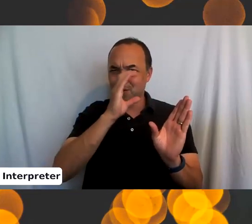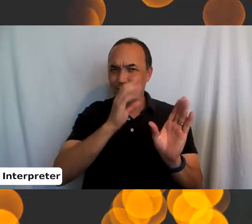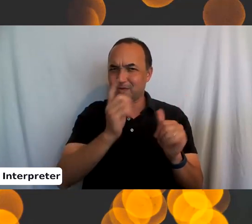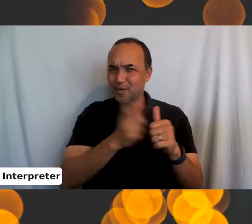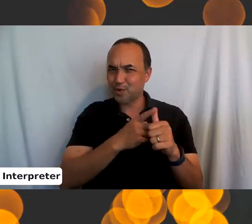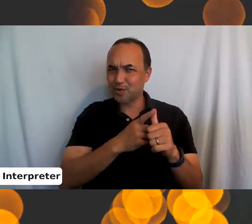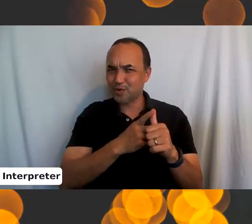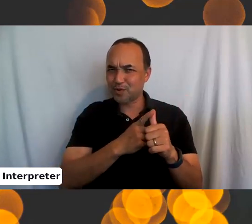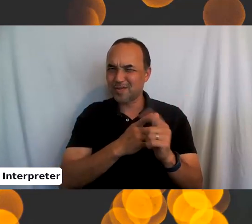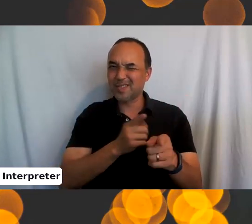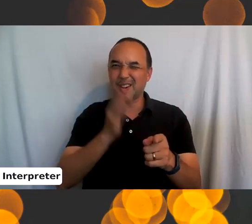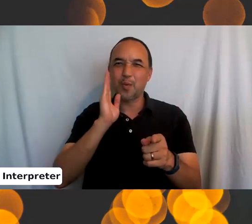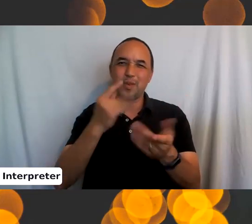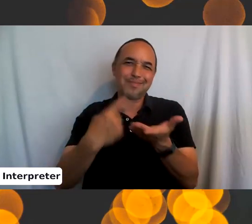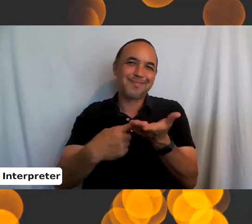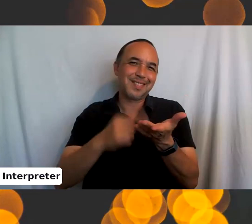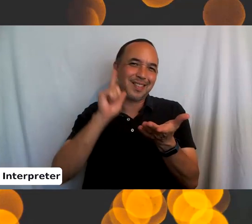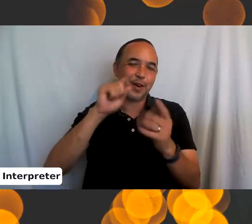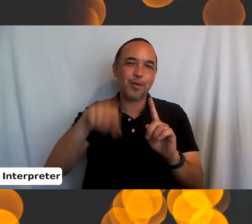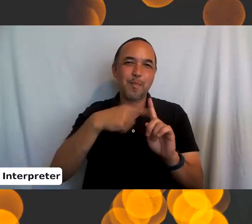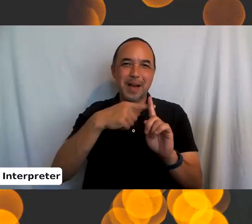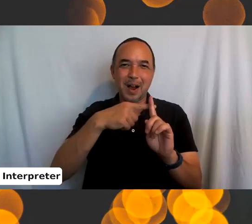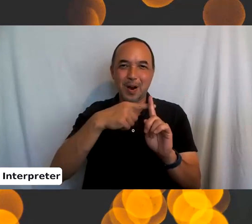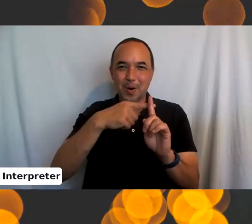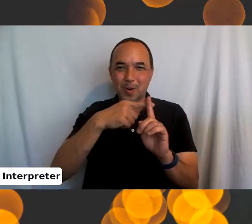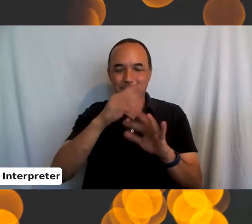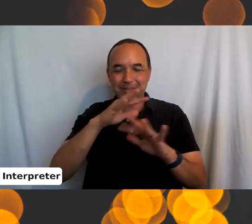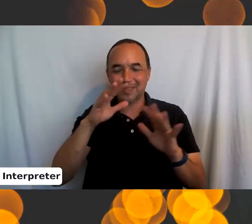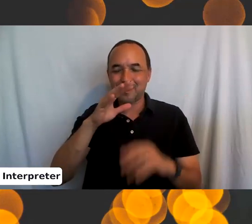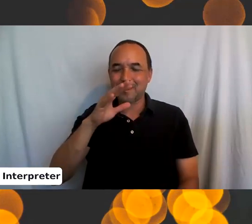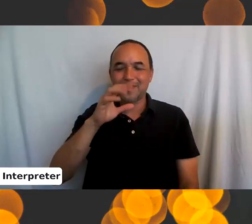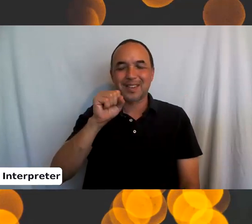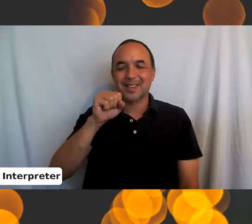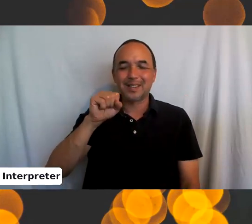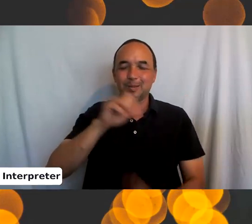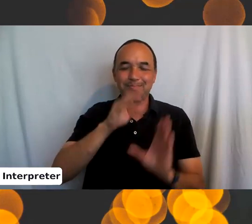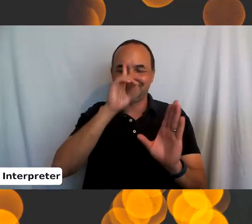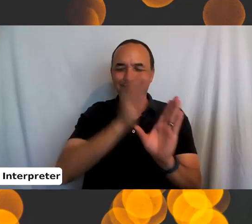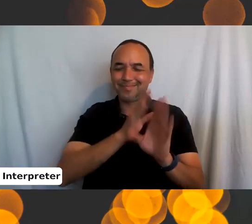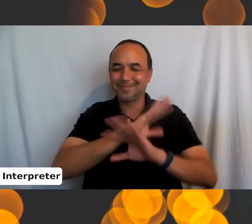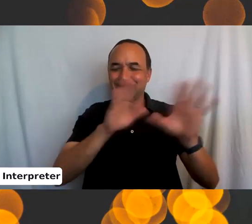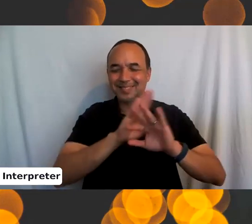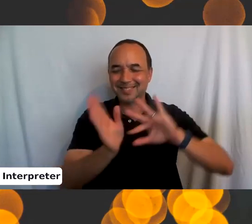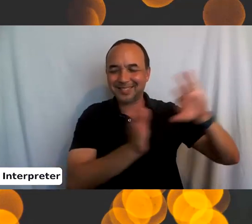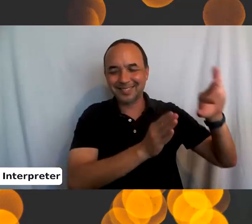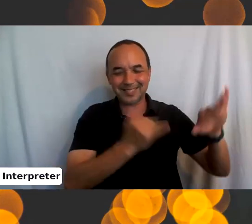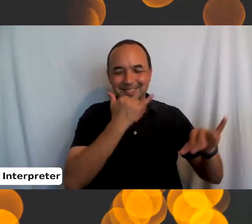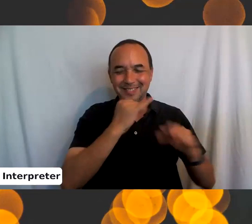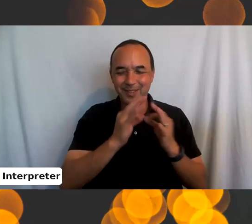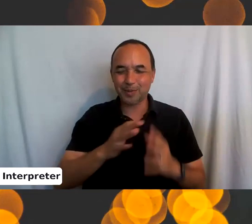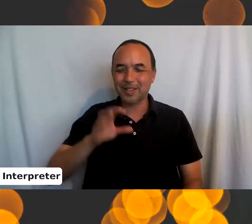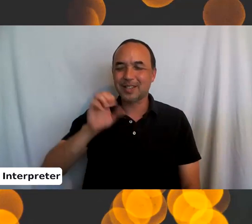that later, just like my thoughts on psychics in general in investigations, but I think that's huge. I think that's